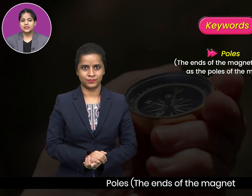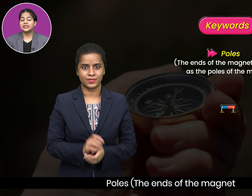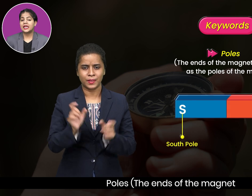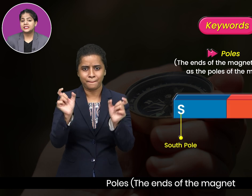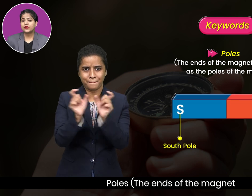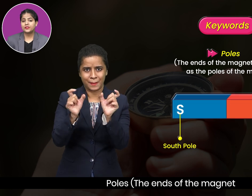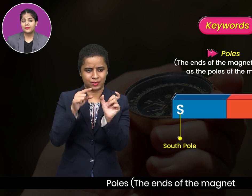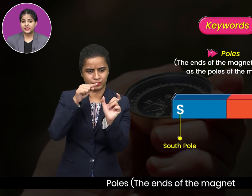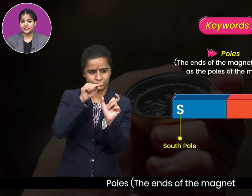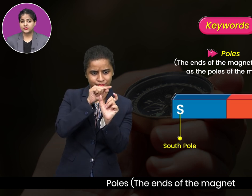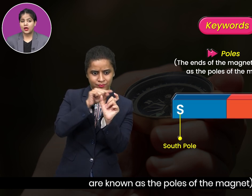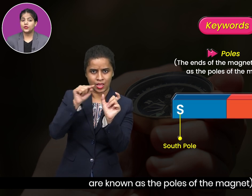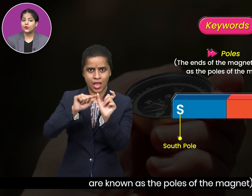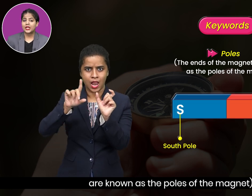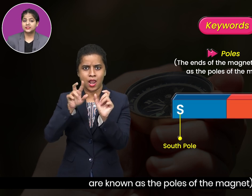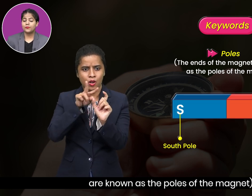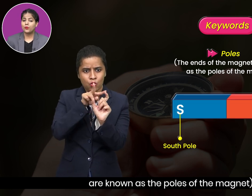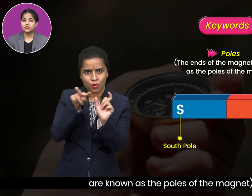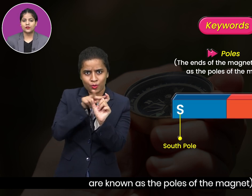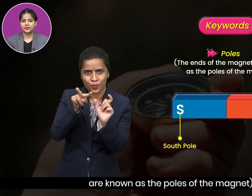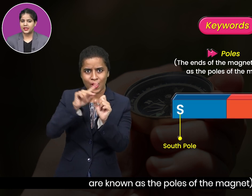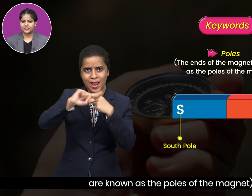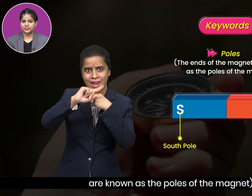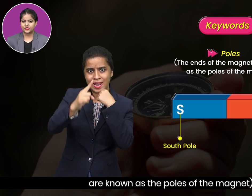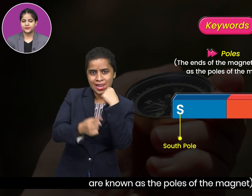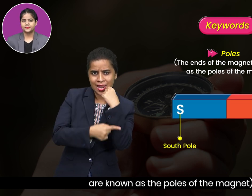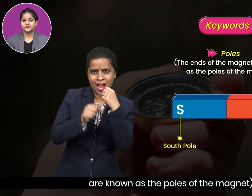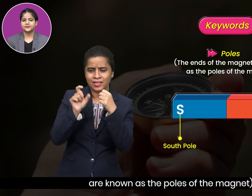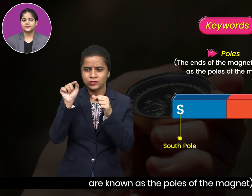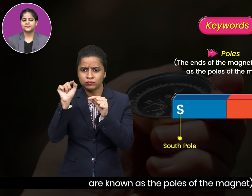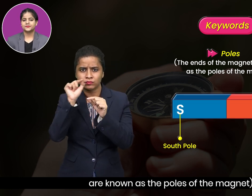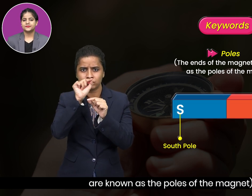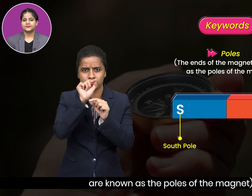poles. The ends of the magnet are known as the poles of the magnet.